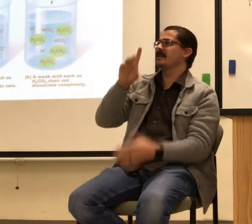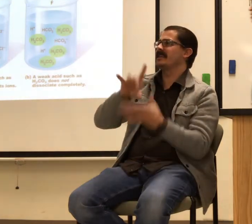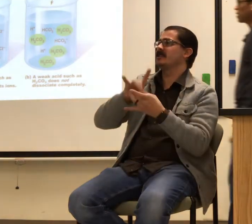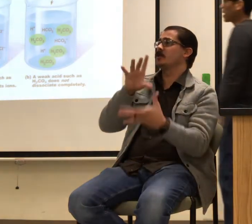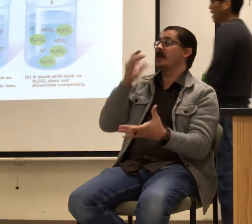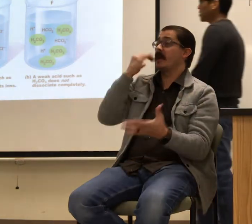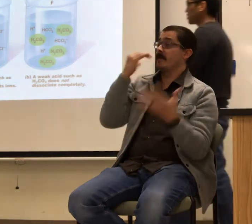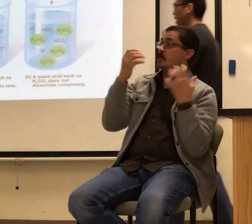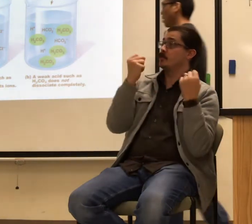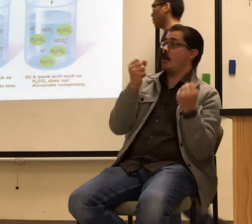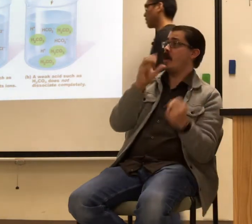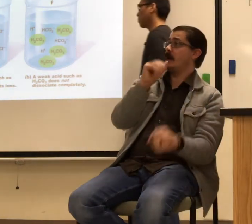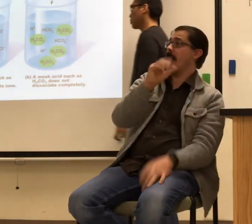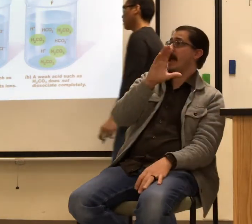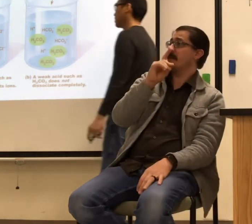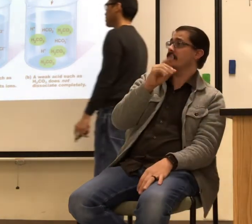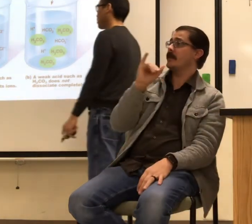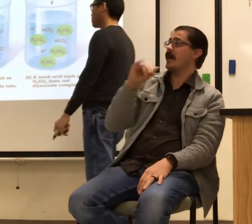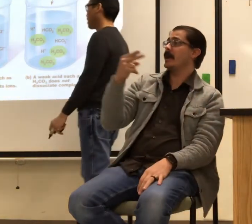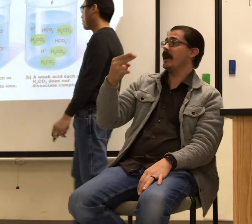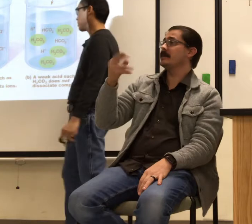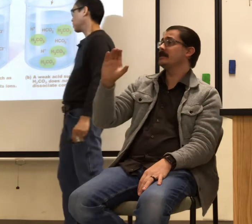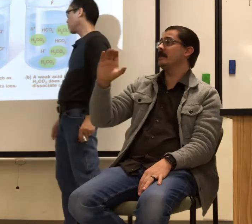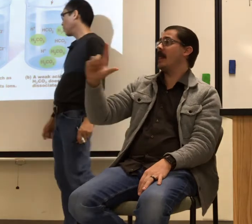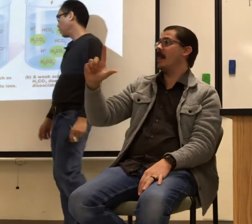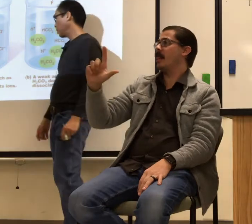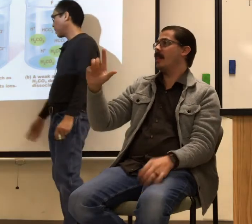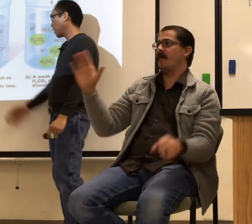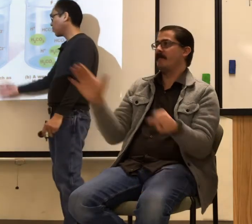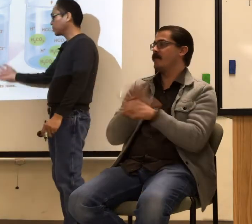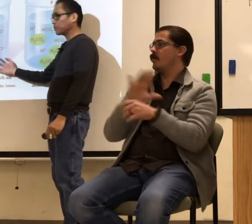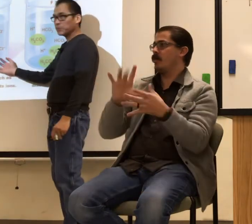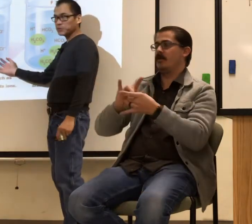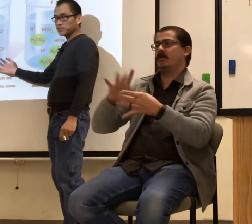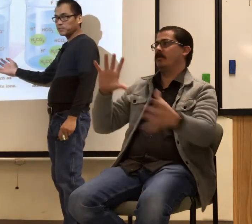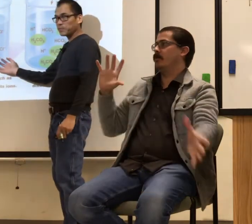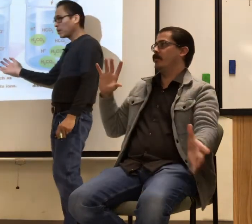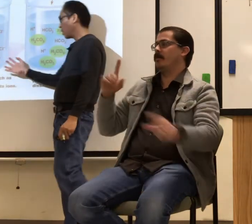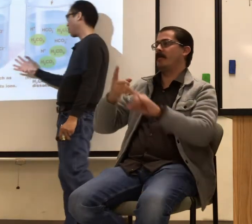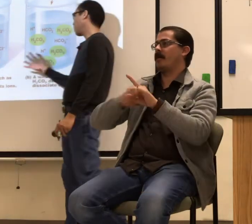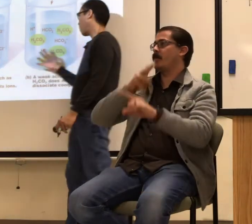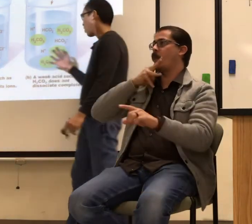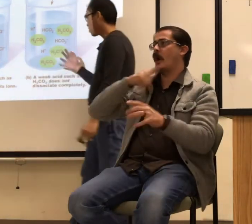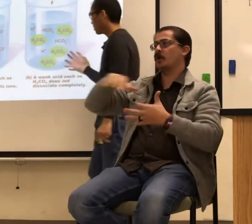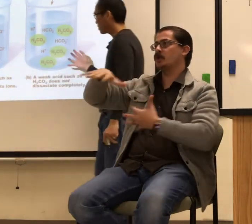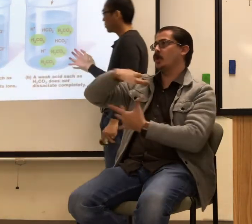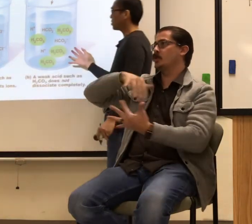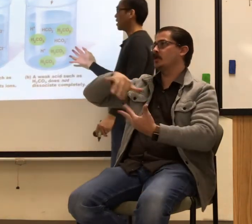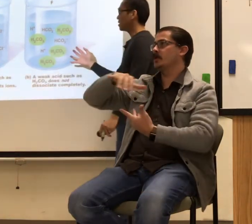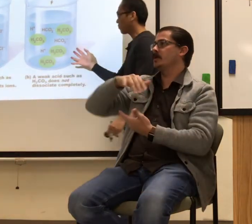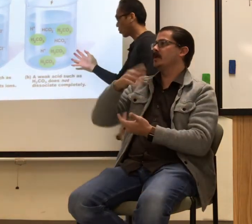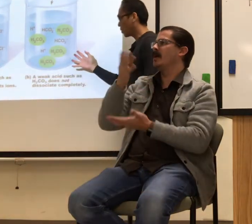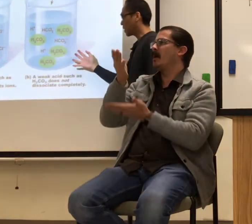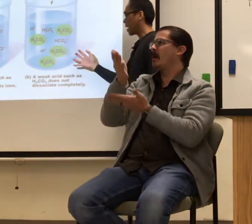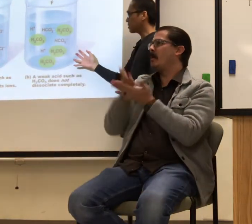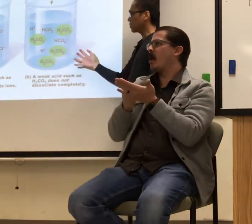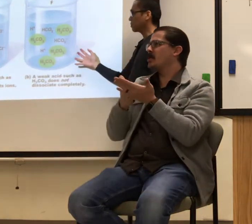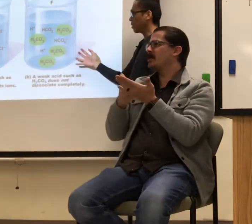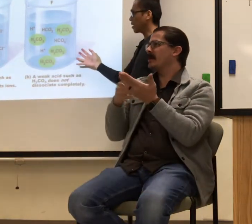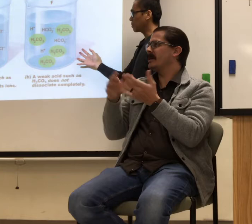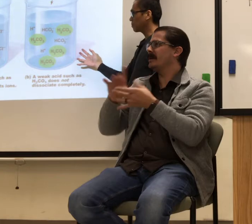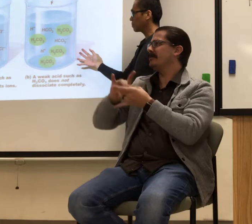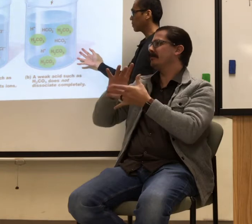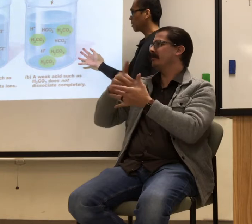strong acid like HCl, it completely dissociates in aqueous solution. It only partially dissociates for a weak